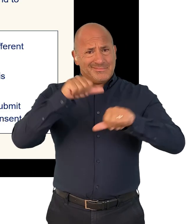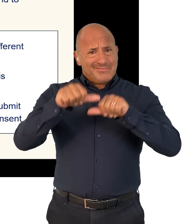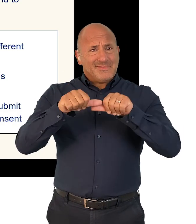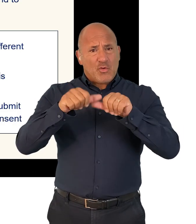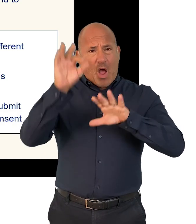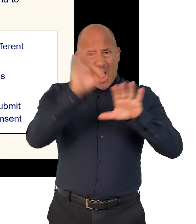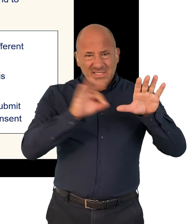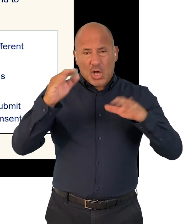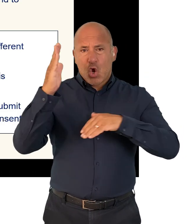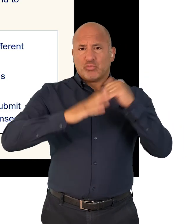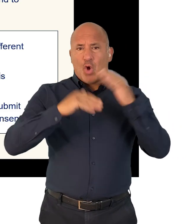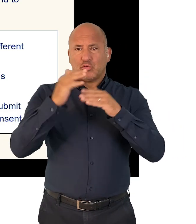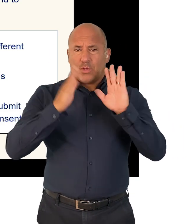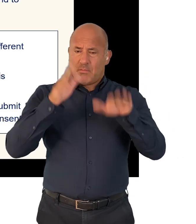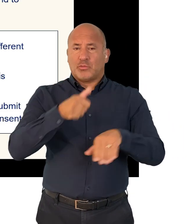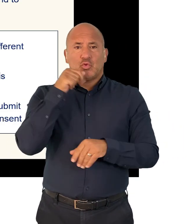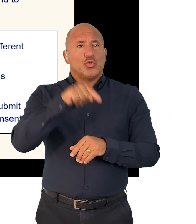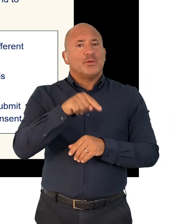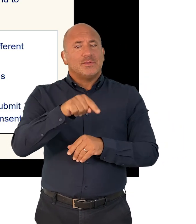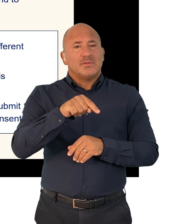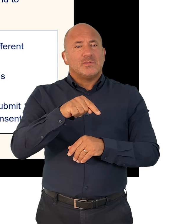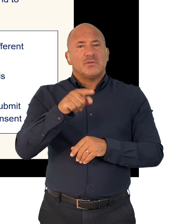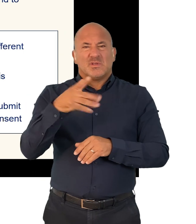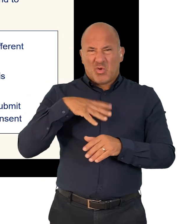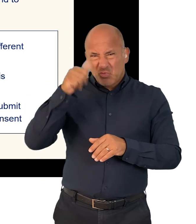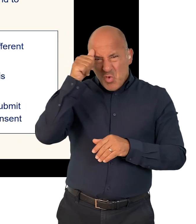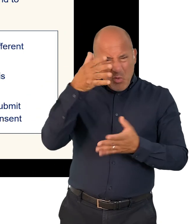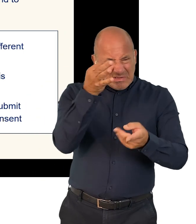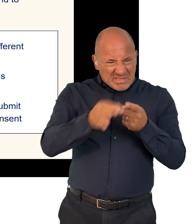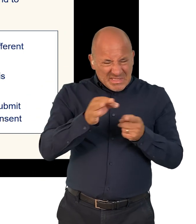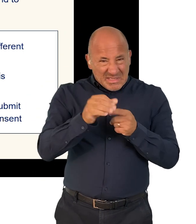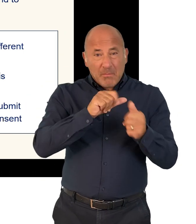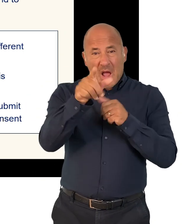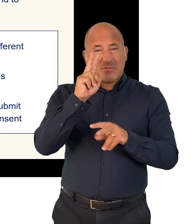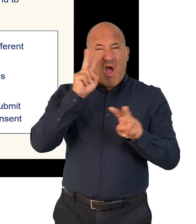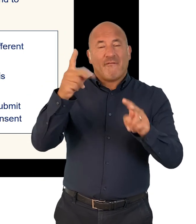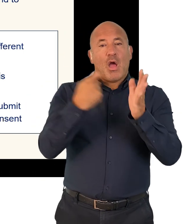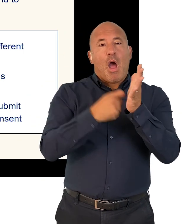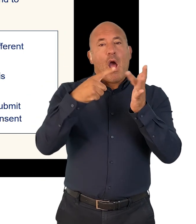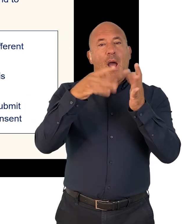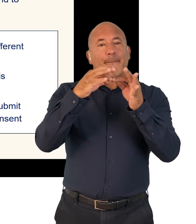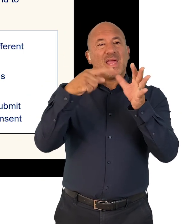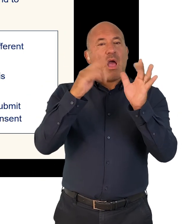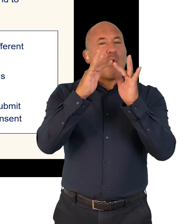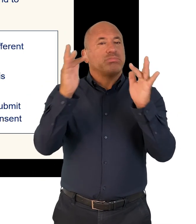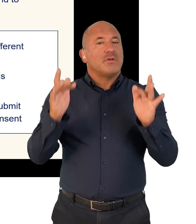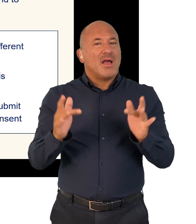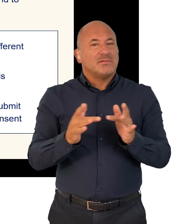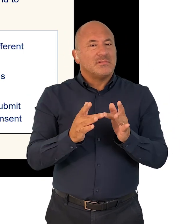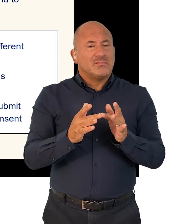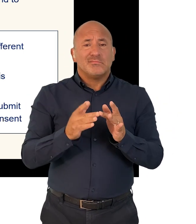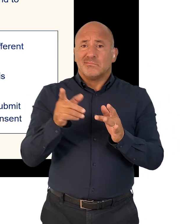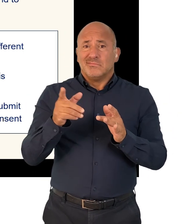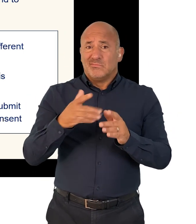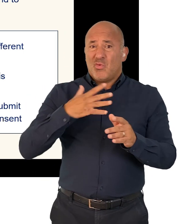architects and construction professionals working on building projects. You can find a detailed breakdown on the REBA website. It is